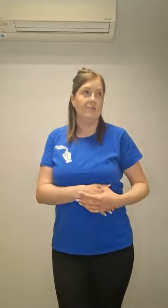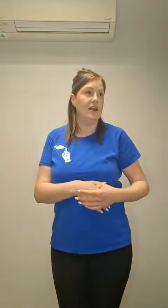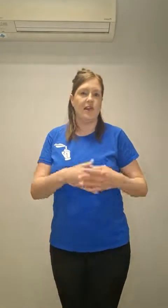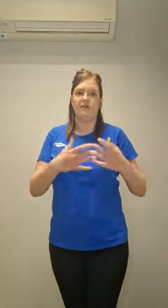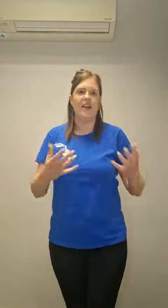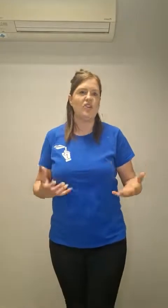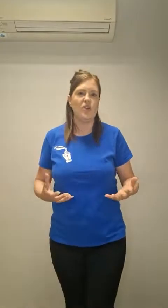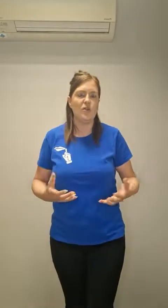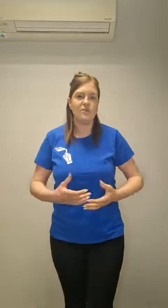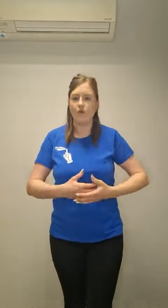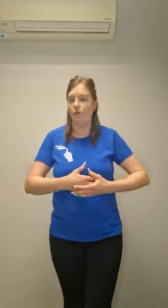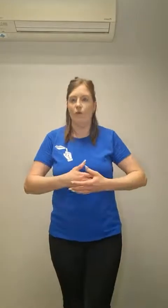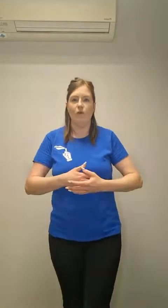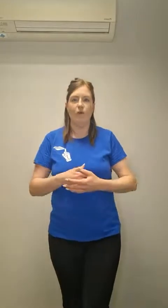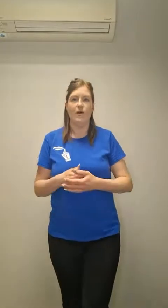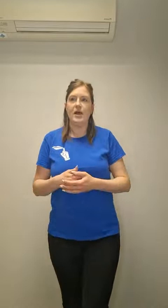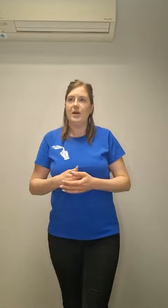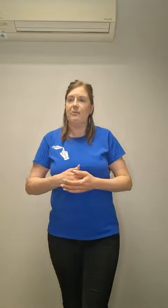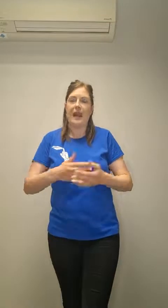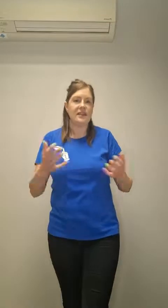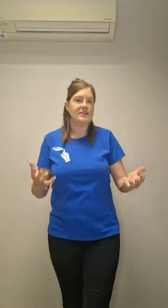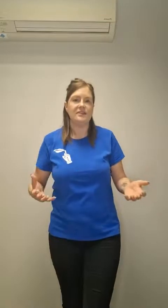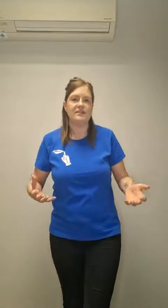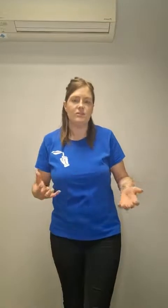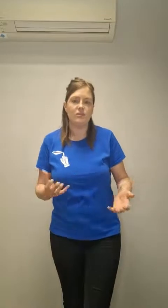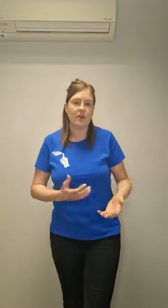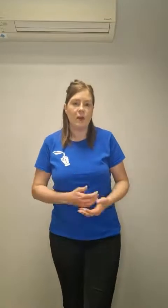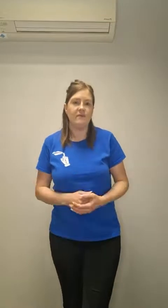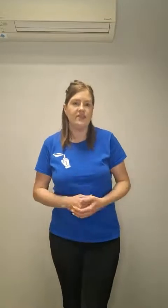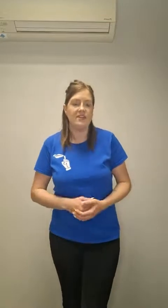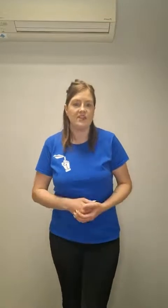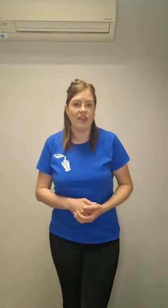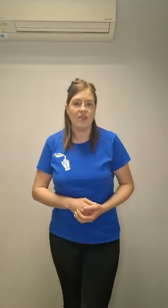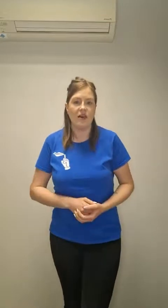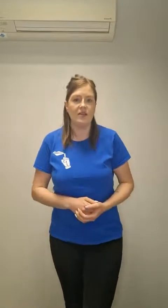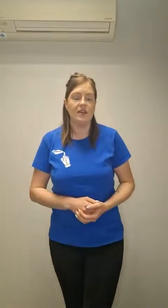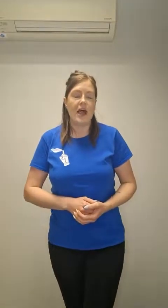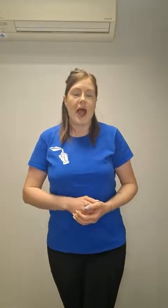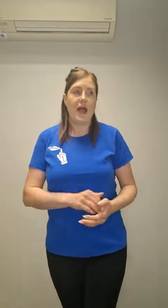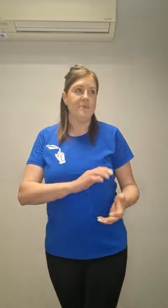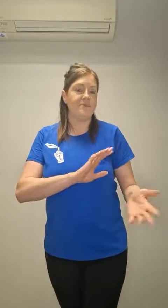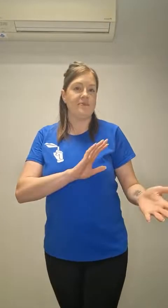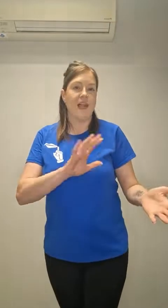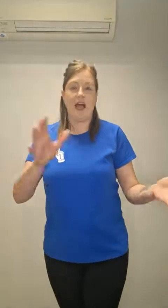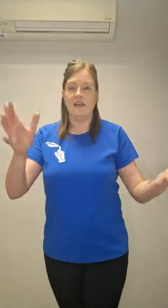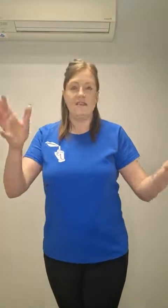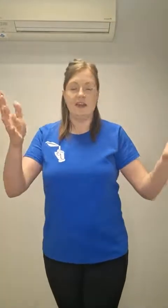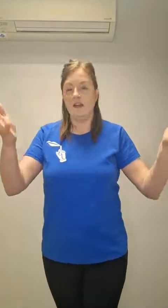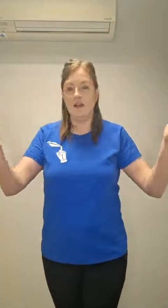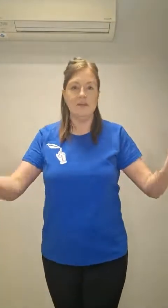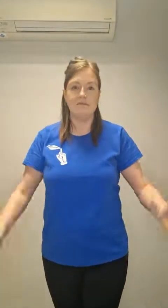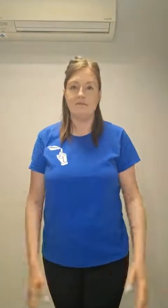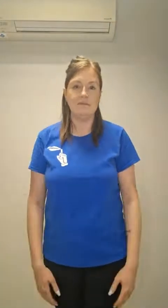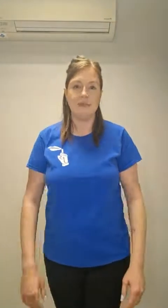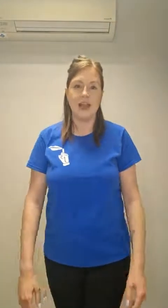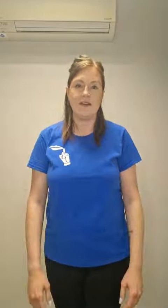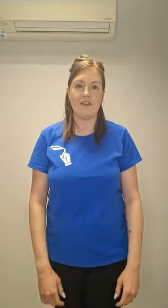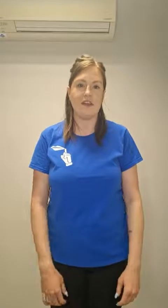like venues or places that you can go and visit together and have a great day